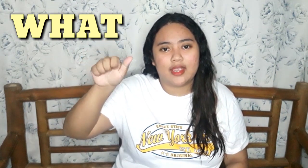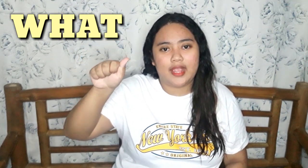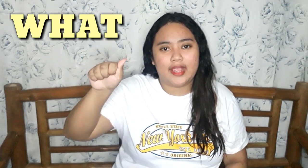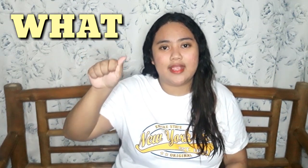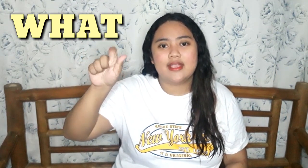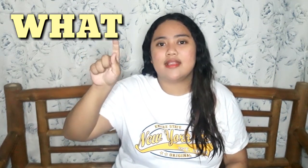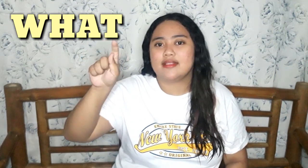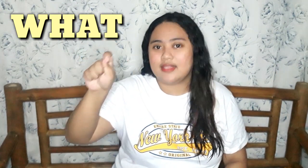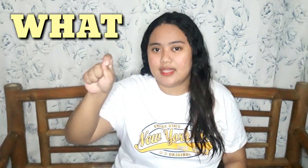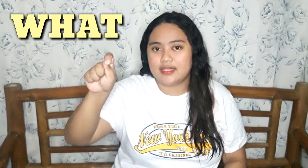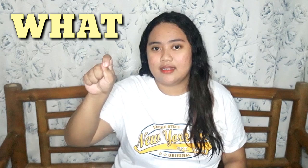W-H-A-T.